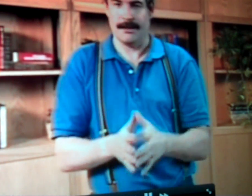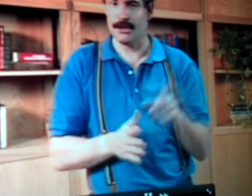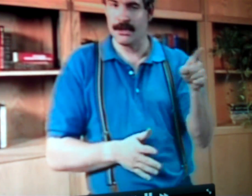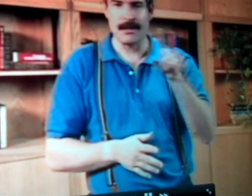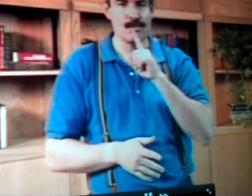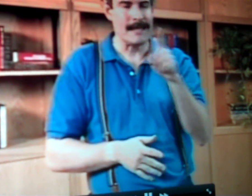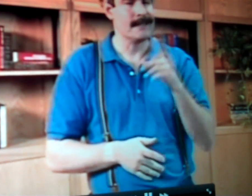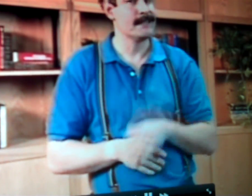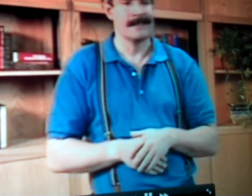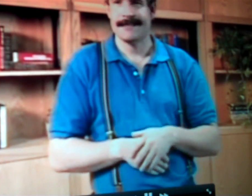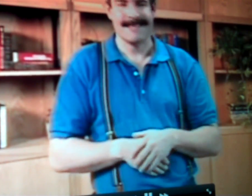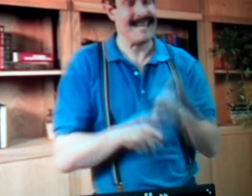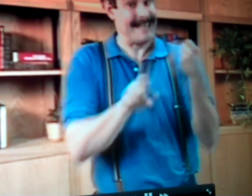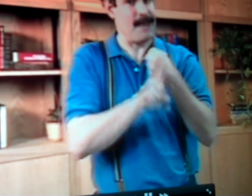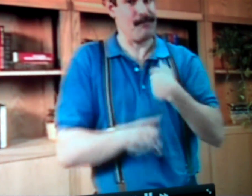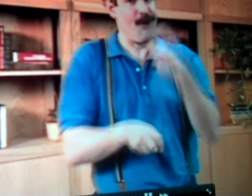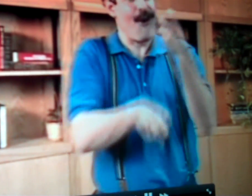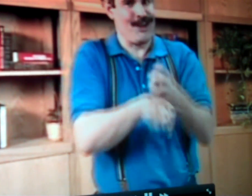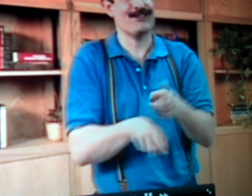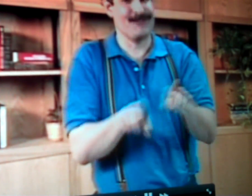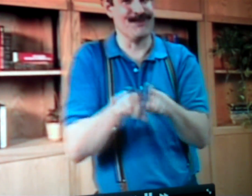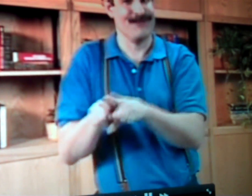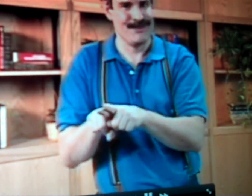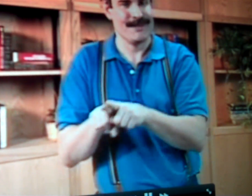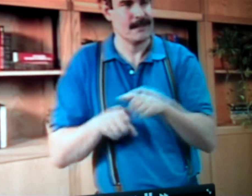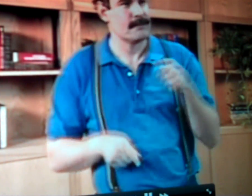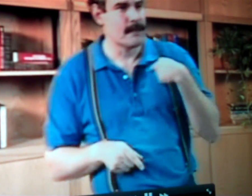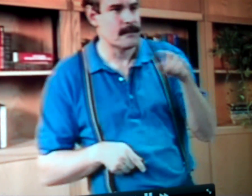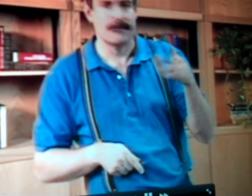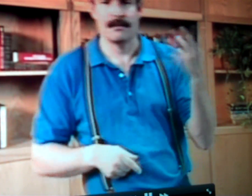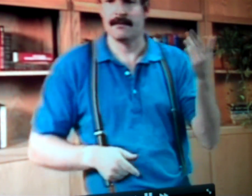I was often put in a hearing classroom with an interpreter.